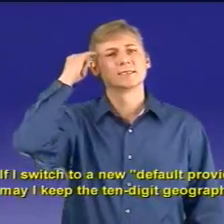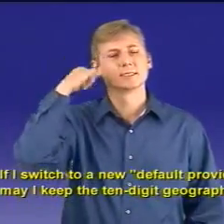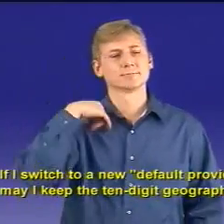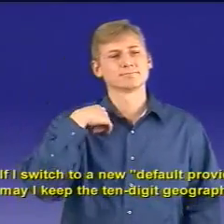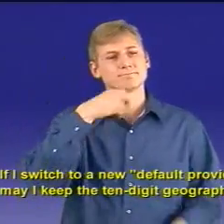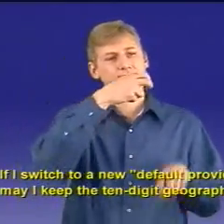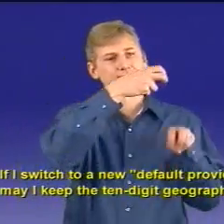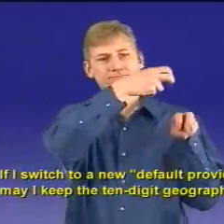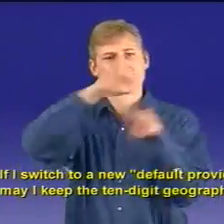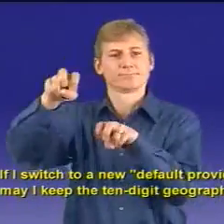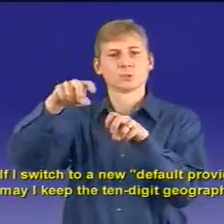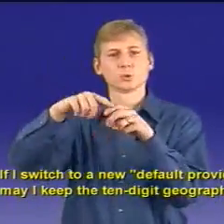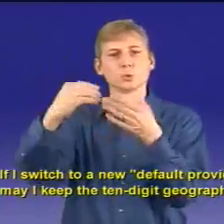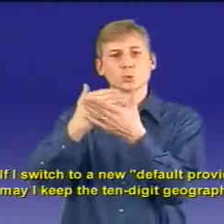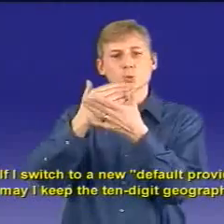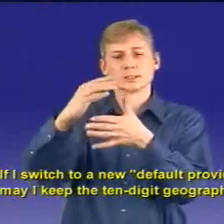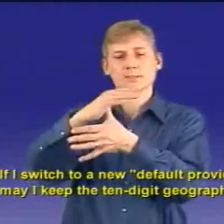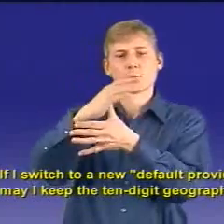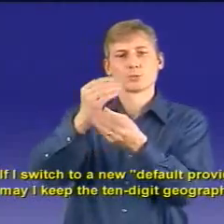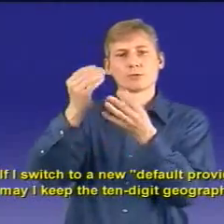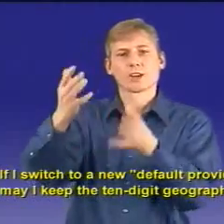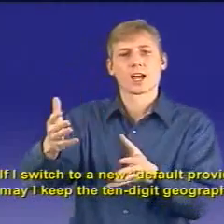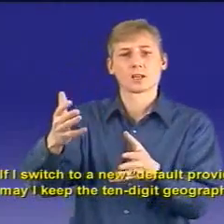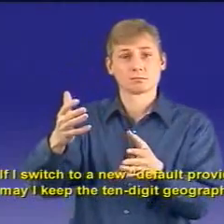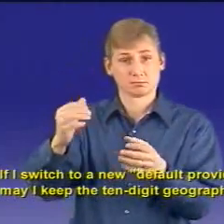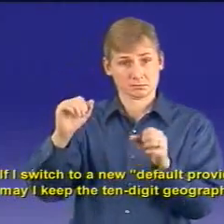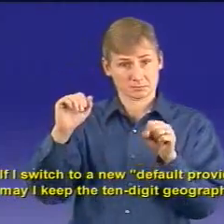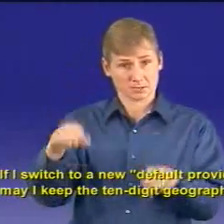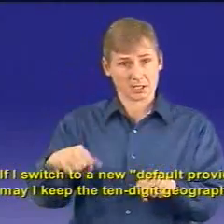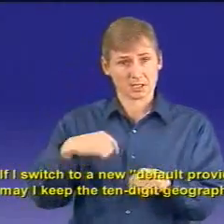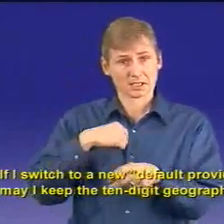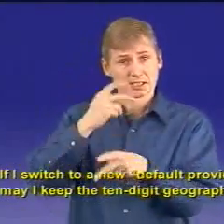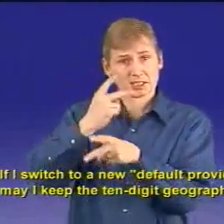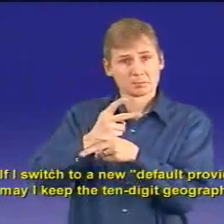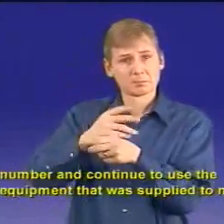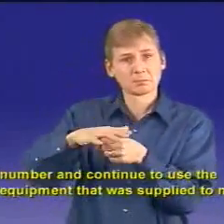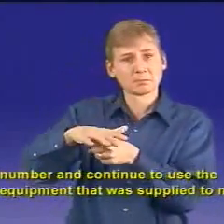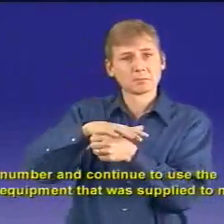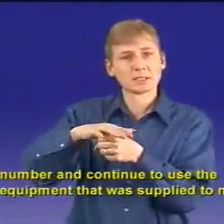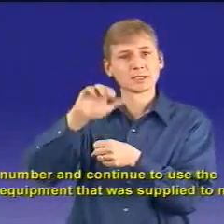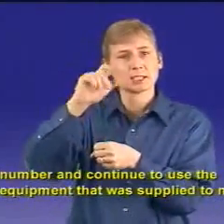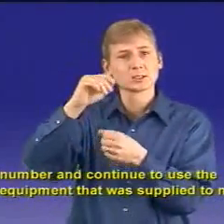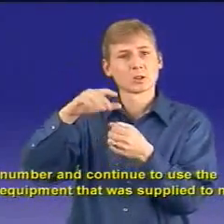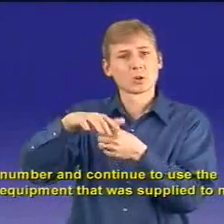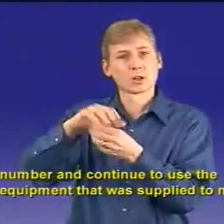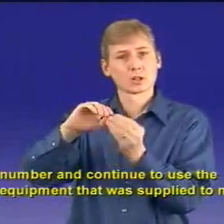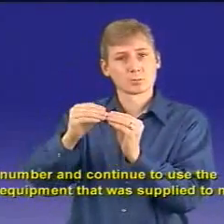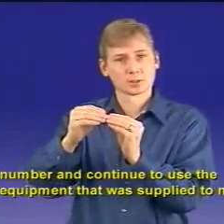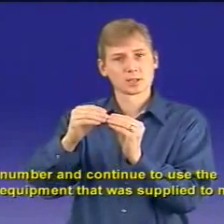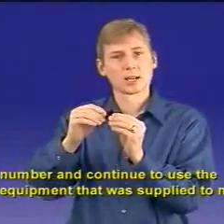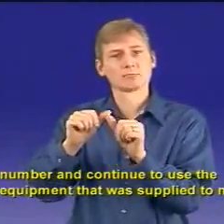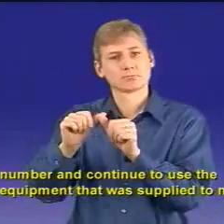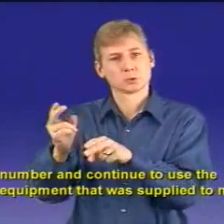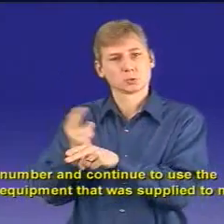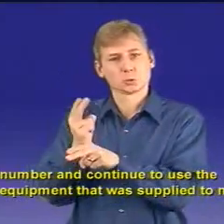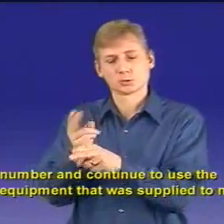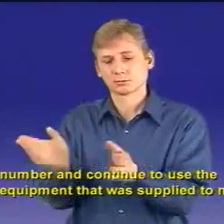If I switch to a new default provider, may I keep the 10-digit geographic number and continue to use the equipment that